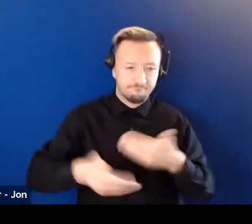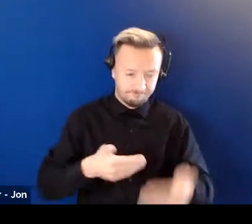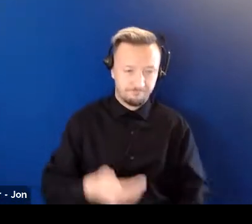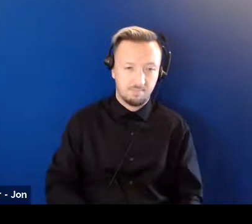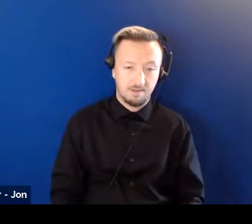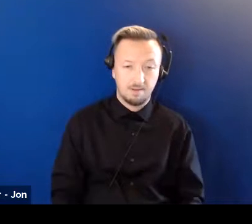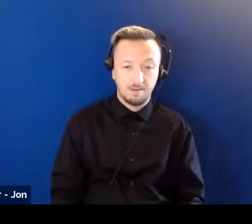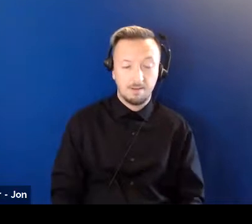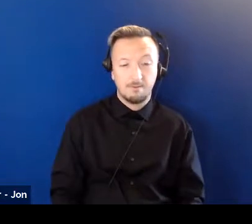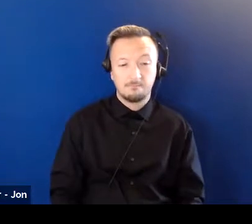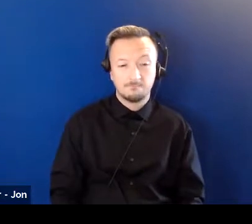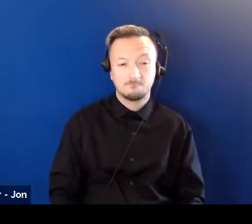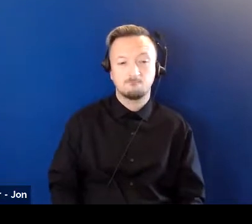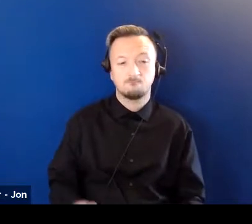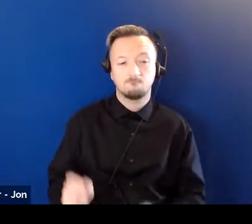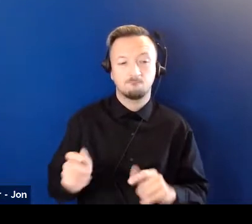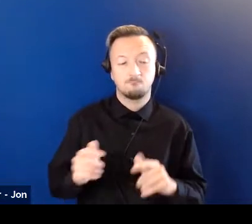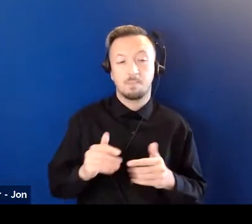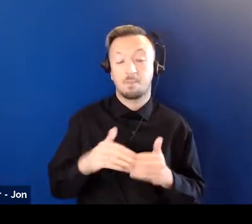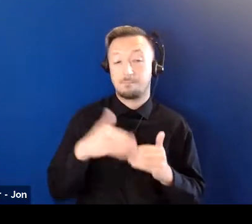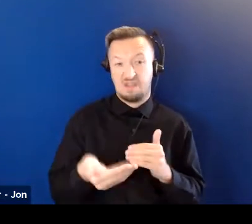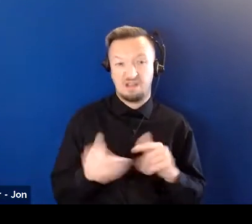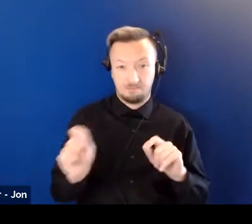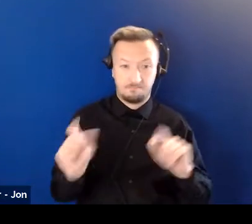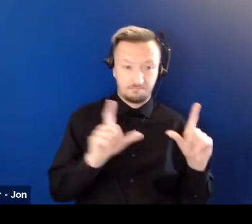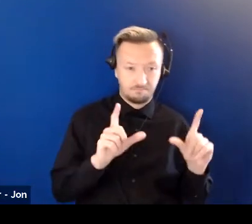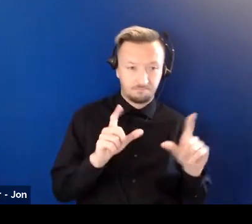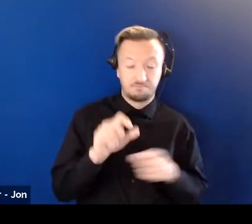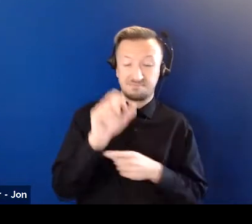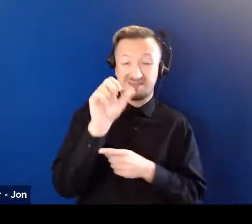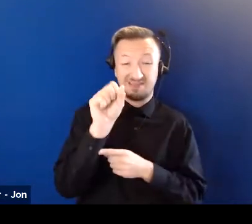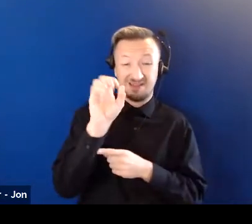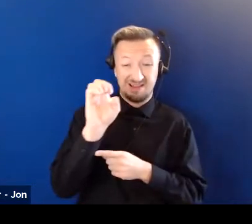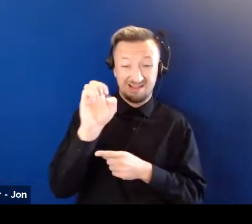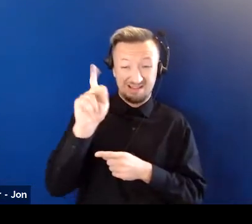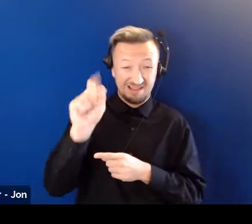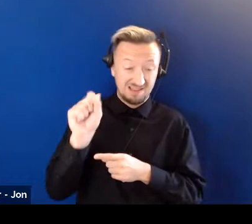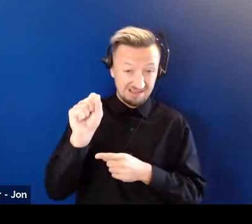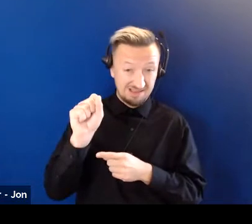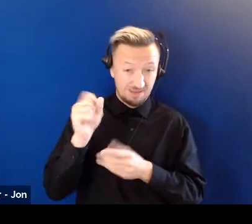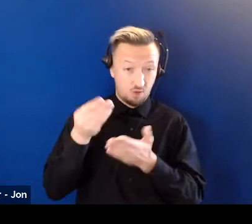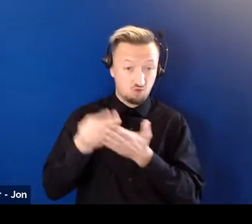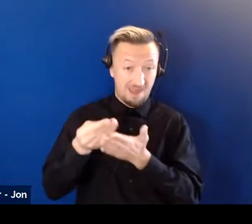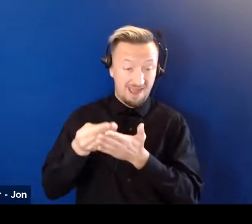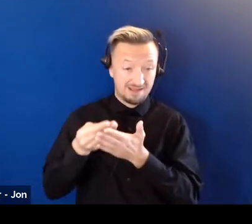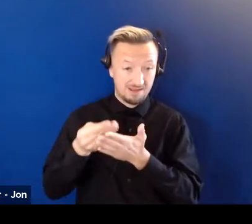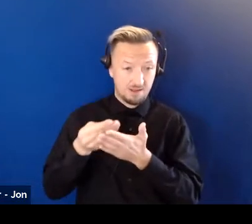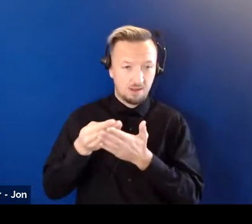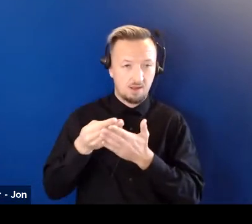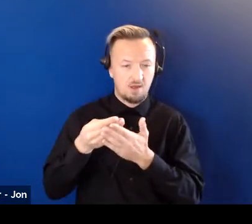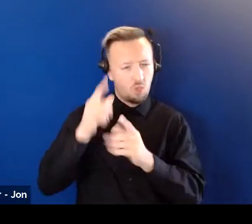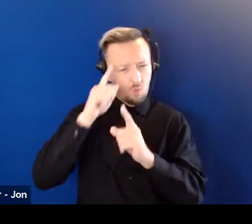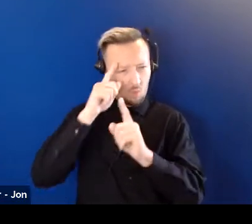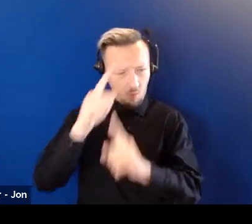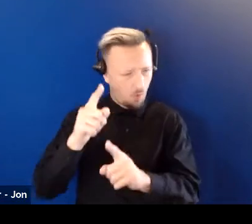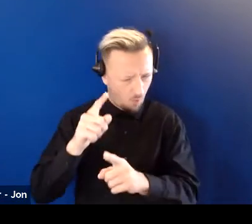next slide, you'll see that the SEEKS grant, the intent behind this research grant is to look